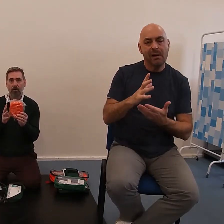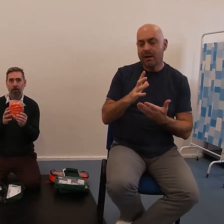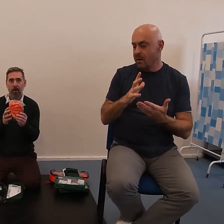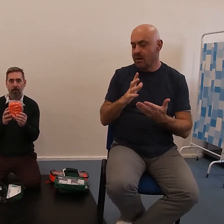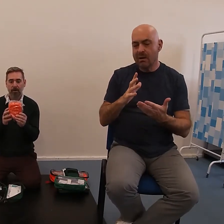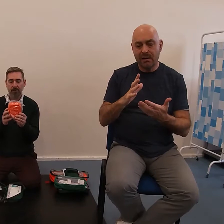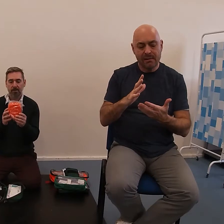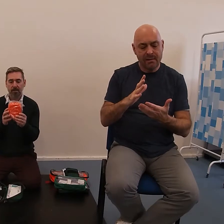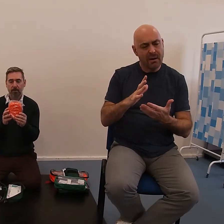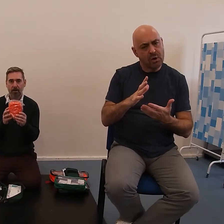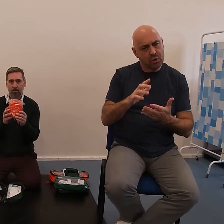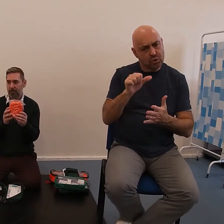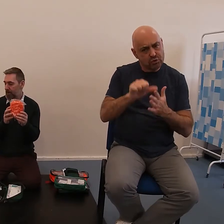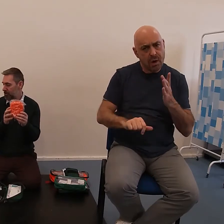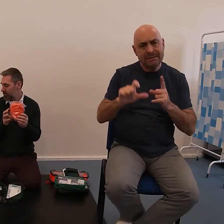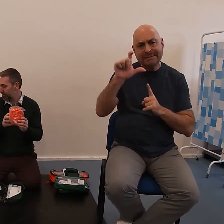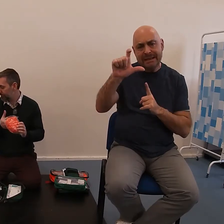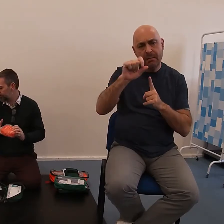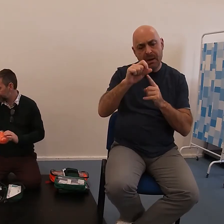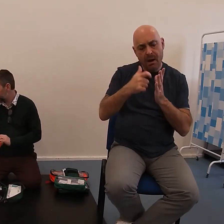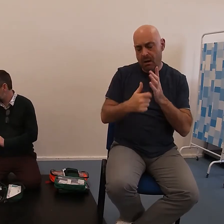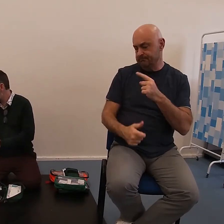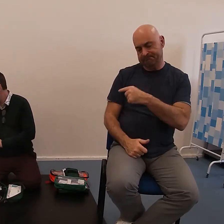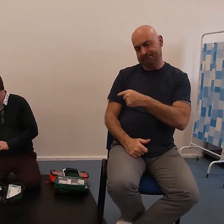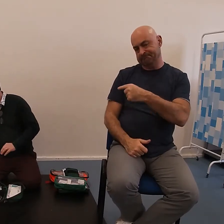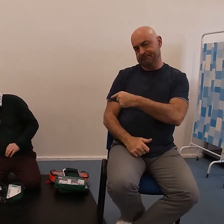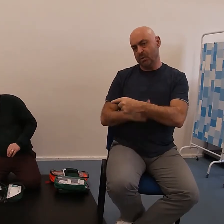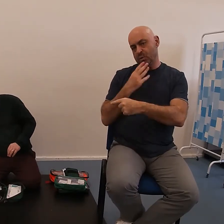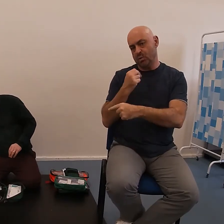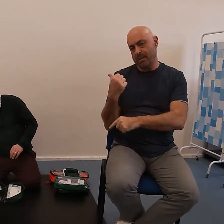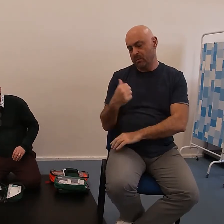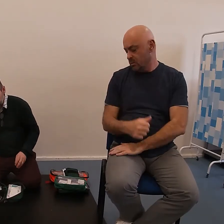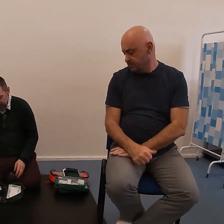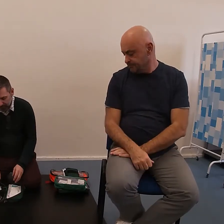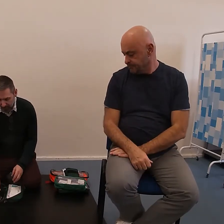initially on commencing CPR with a patient.